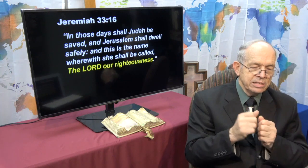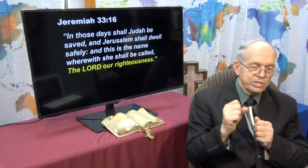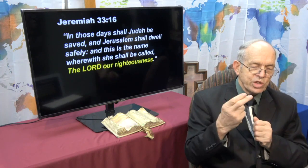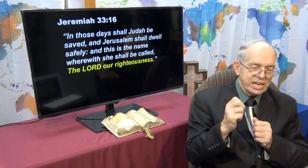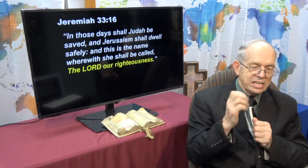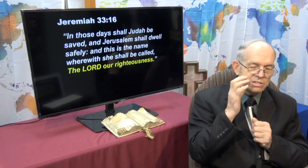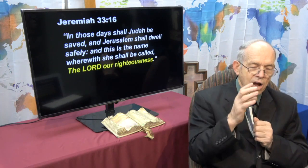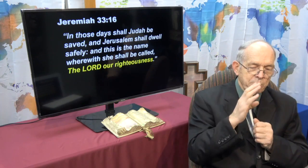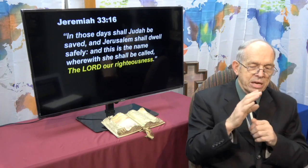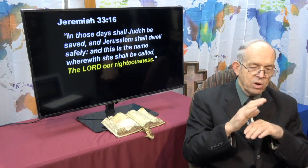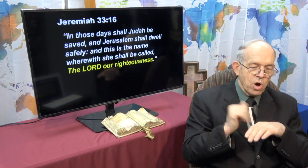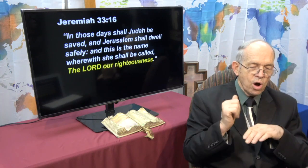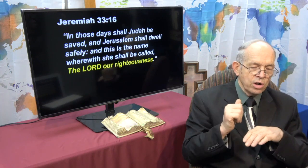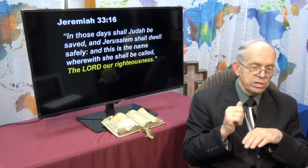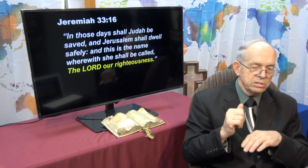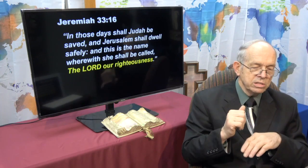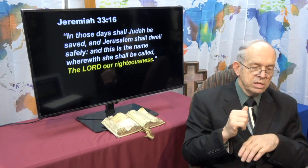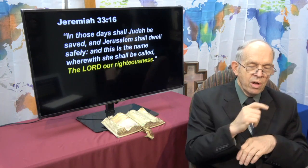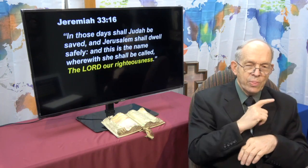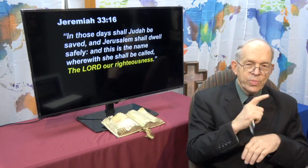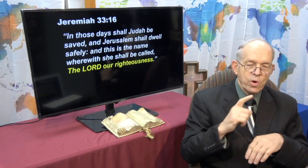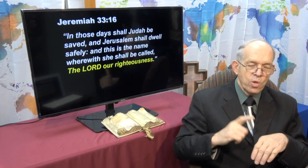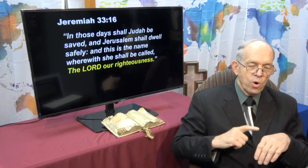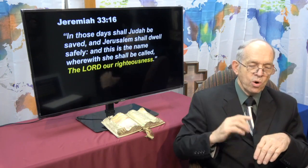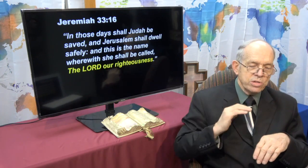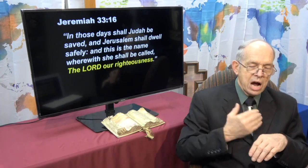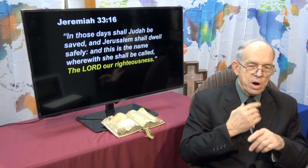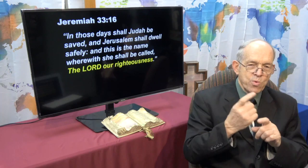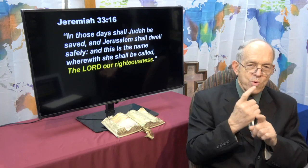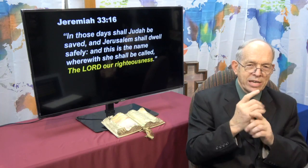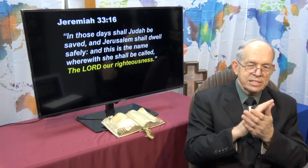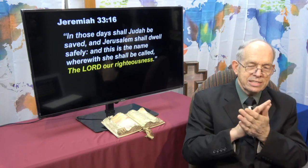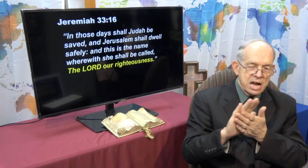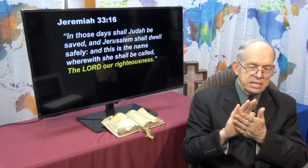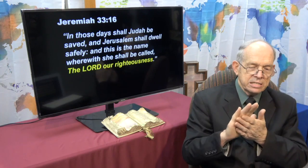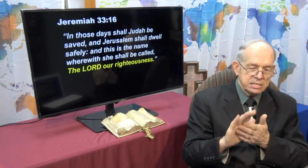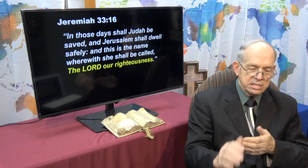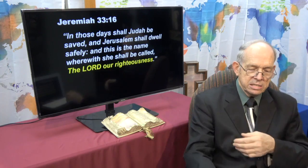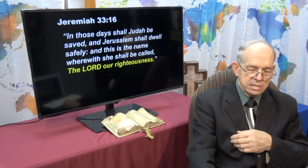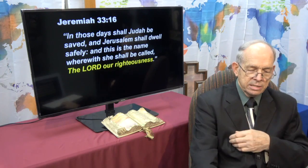she shall be called. The Lord our righteousness.